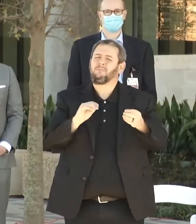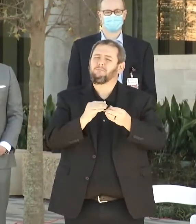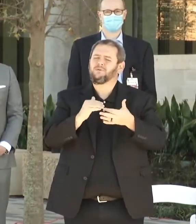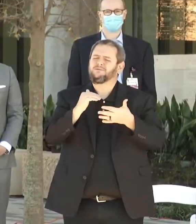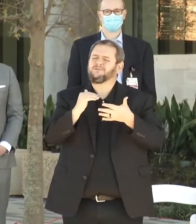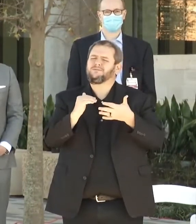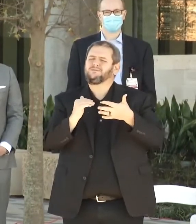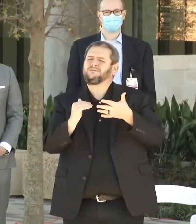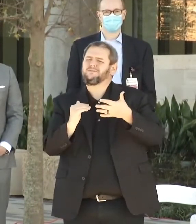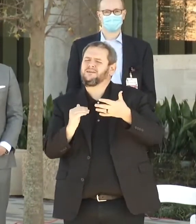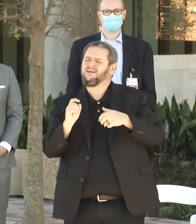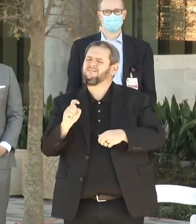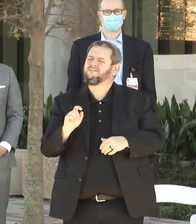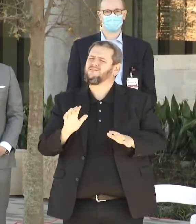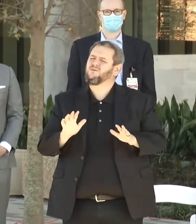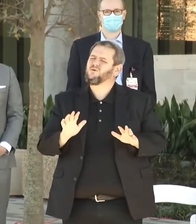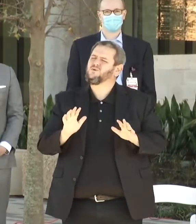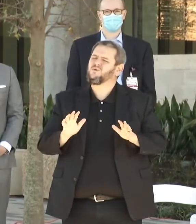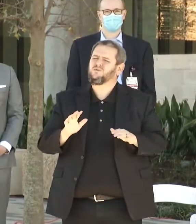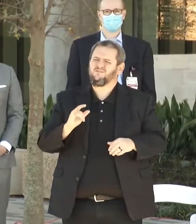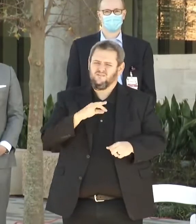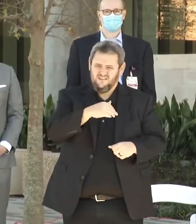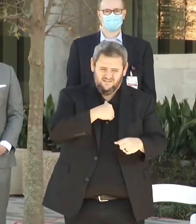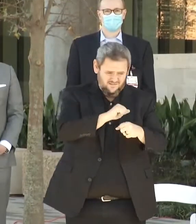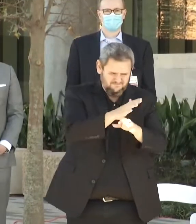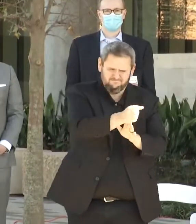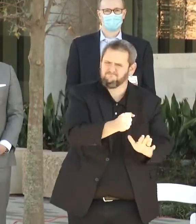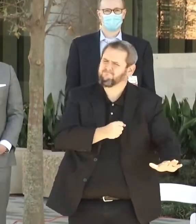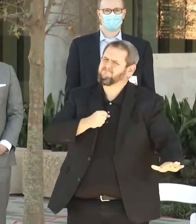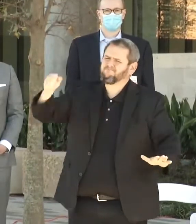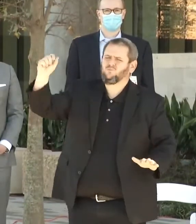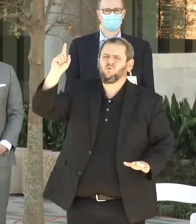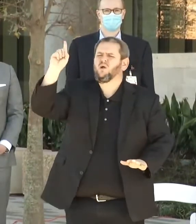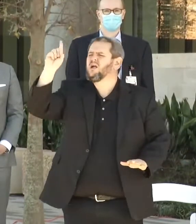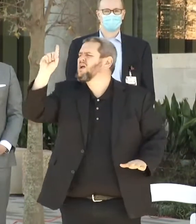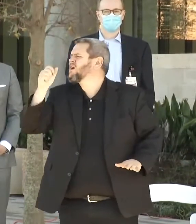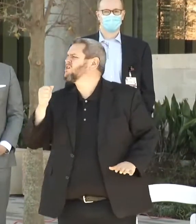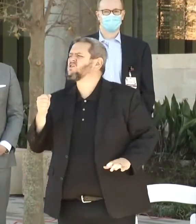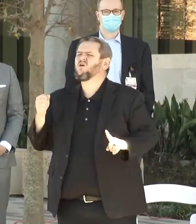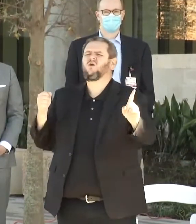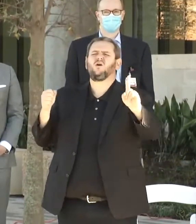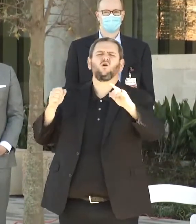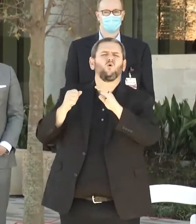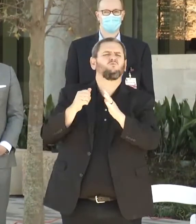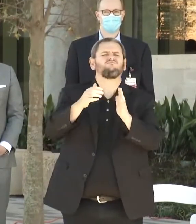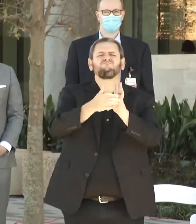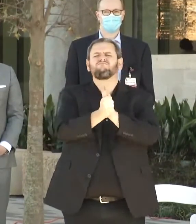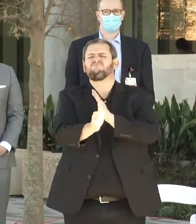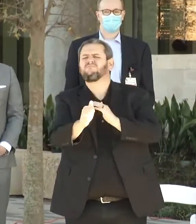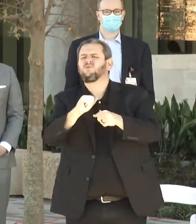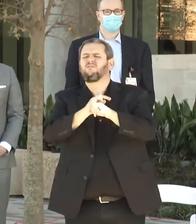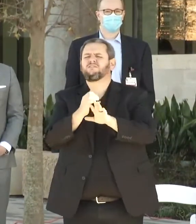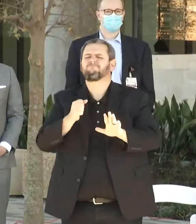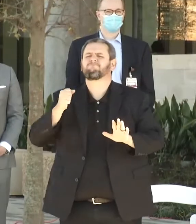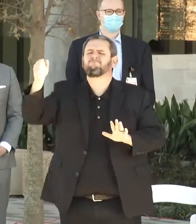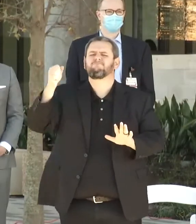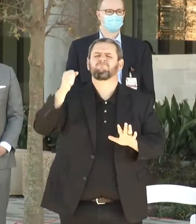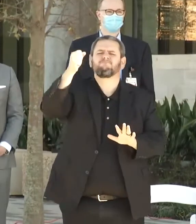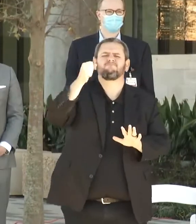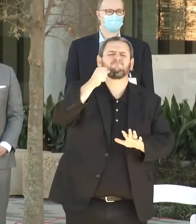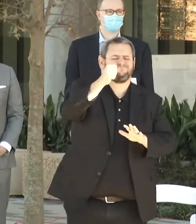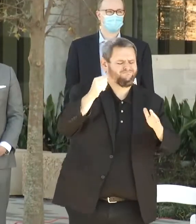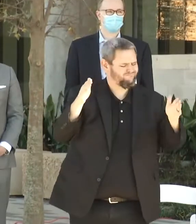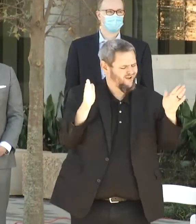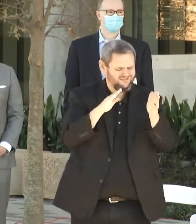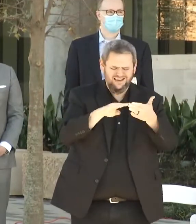care in the right facility. It's just as important for one of our smaller community hospitals who can care for less acutely